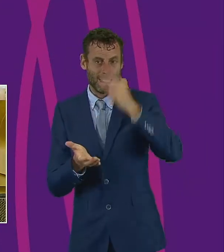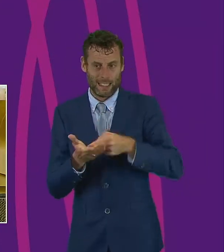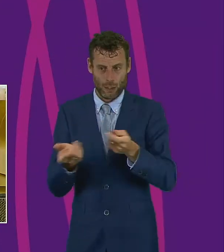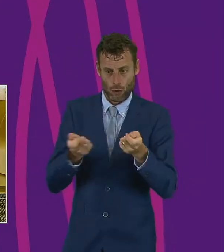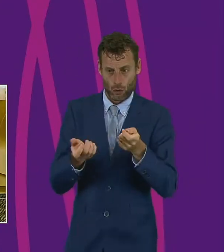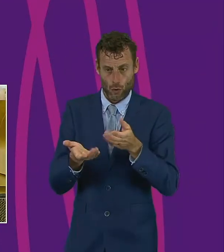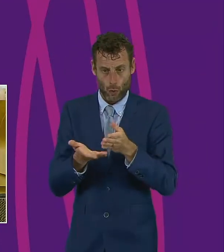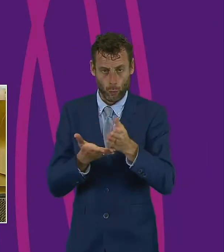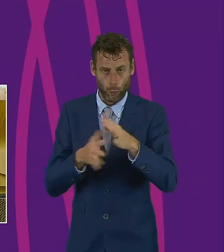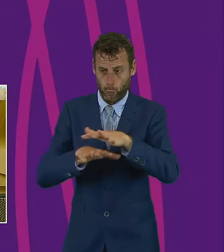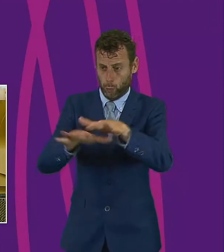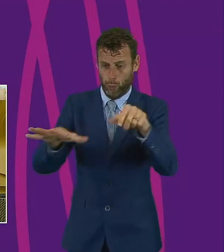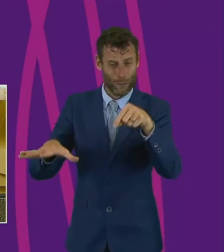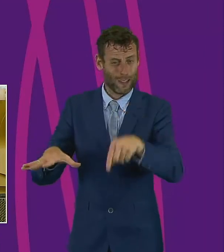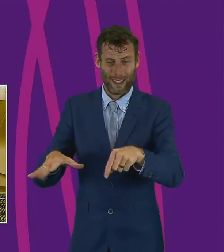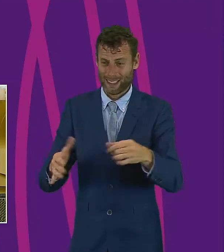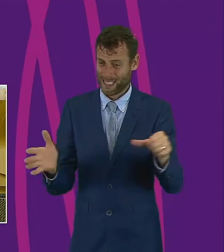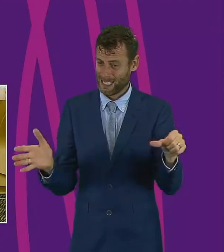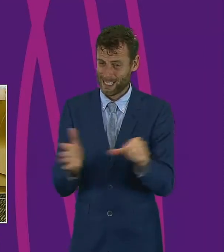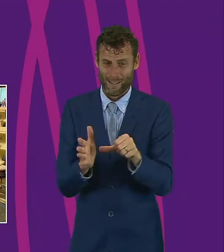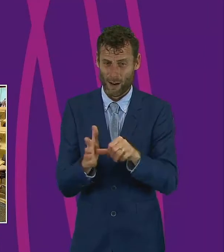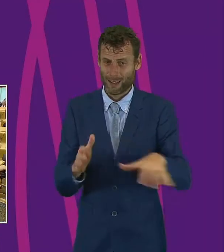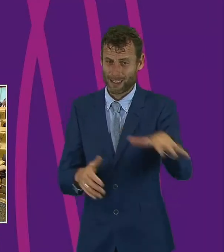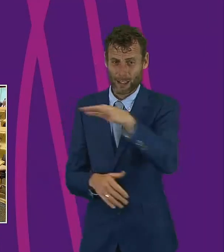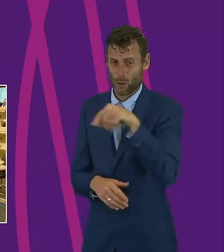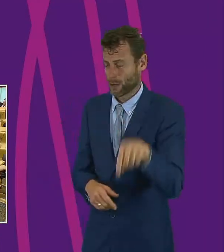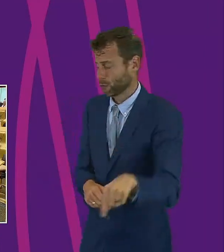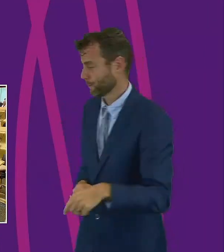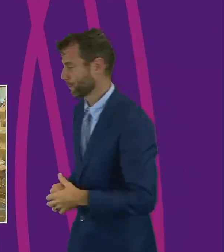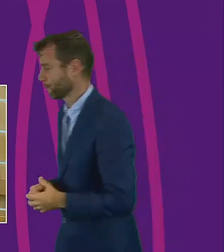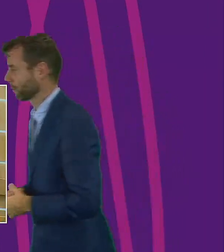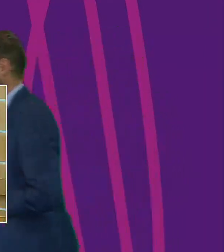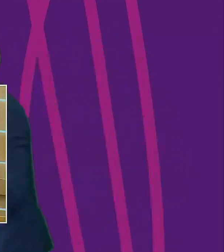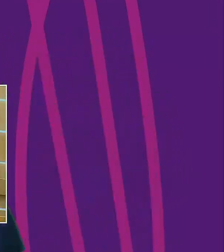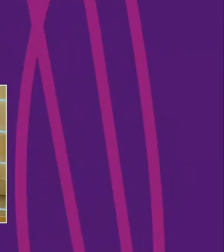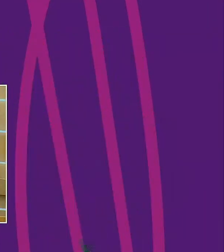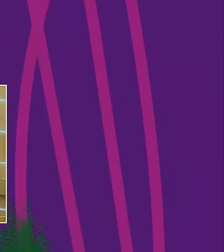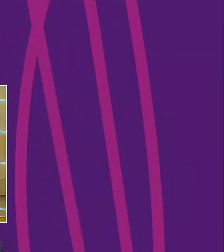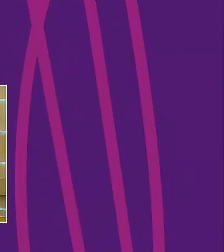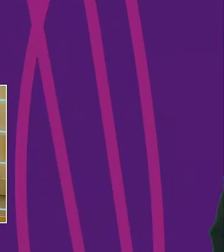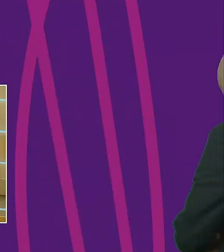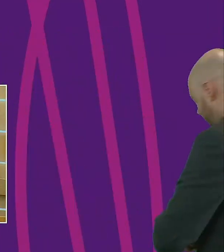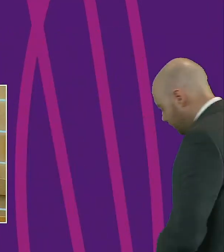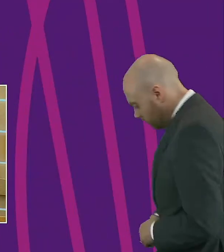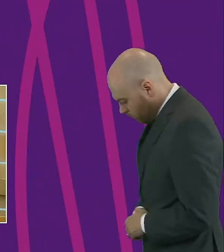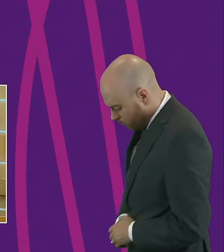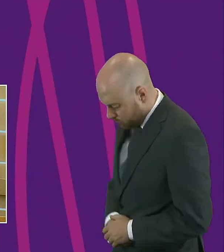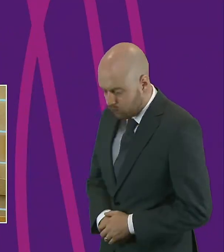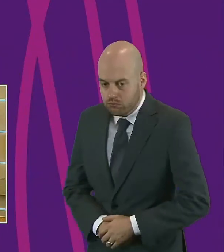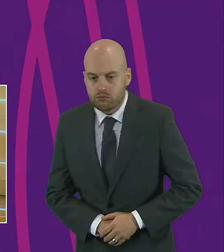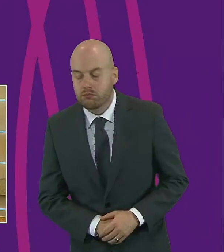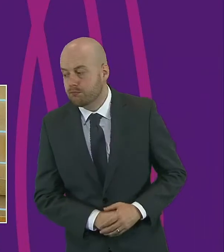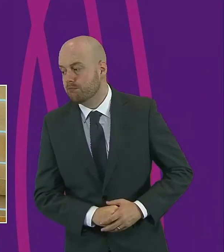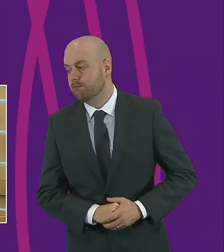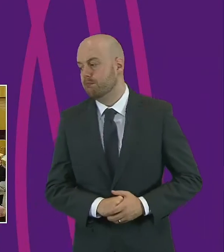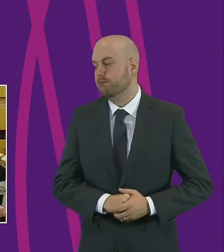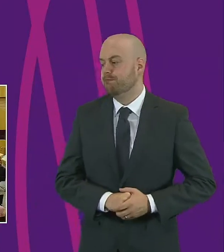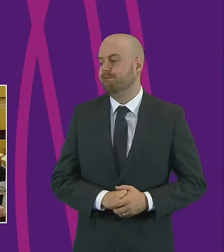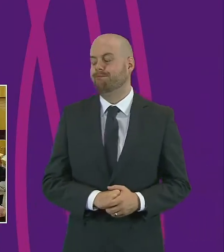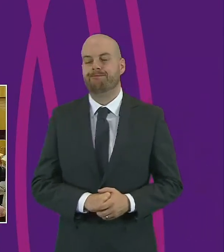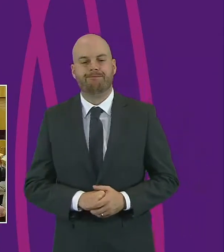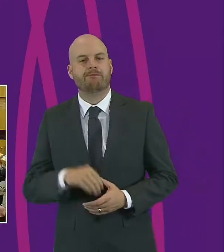way through this horrendously difficult situation. Thank you. Question 3 from Patrick Harvey, who's joining us remotely. Patrick Harvey.